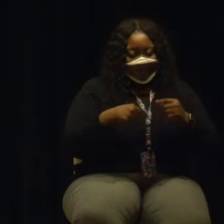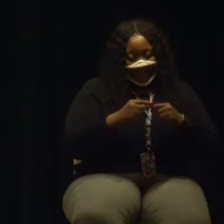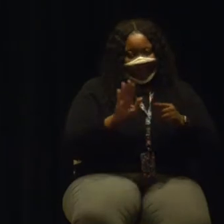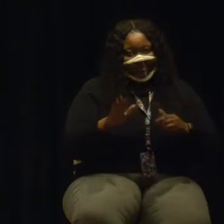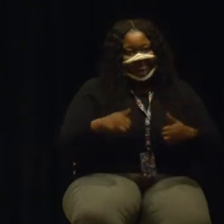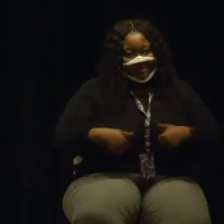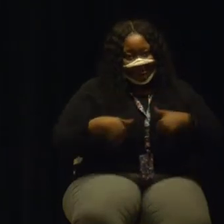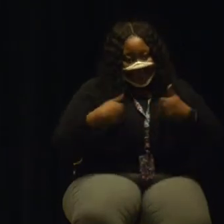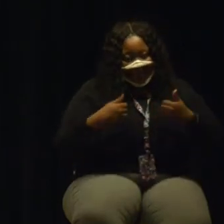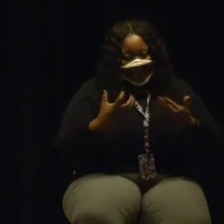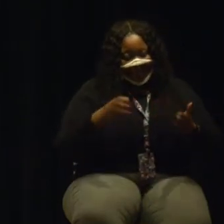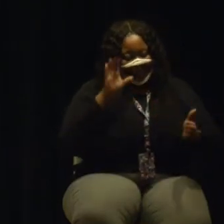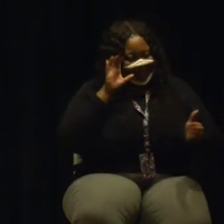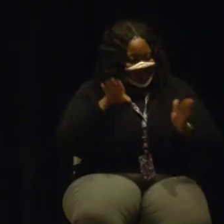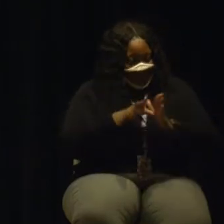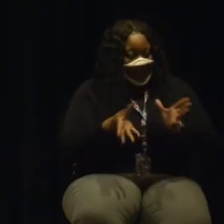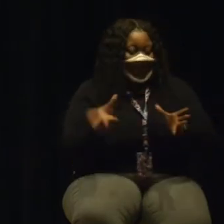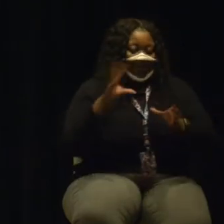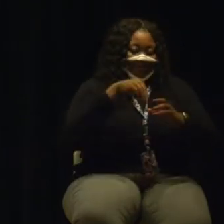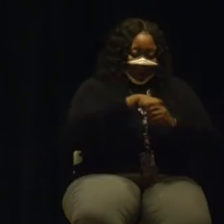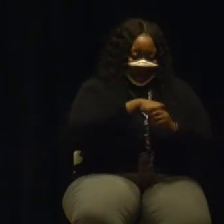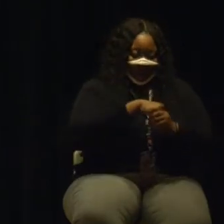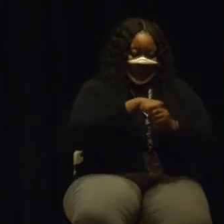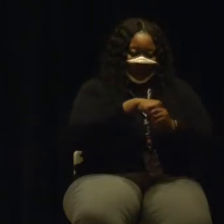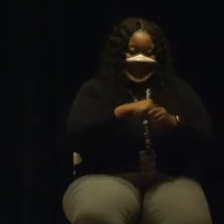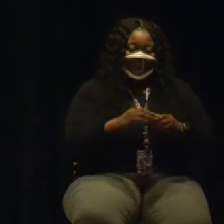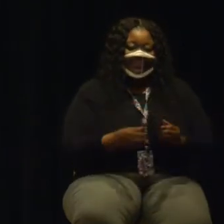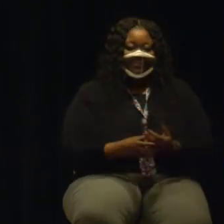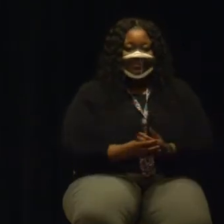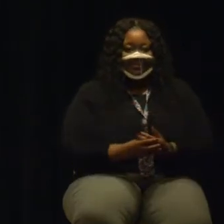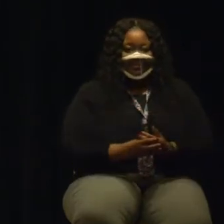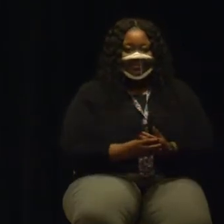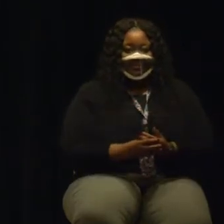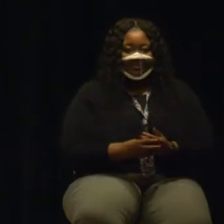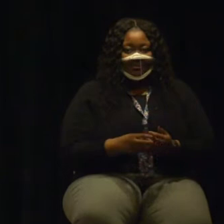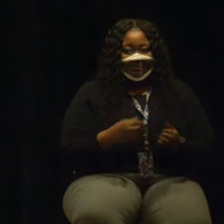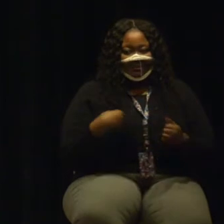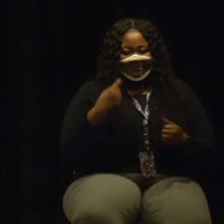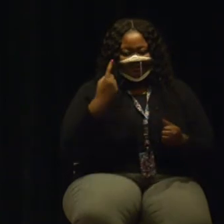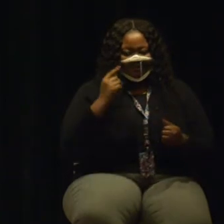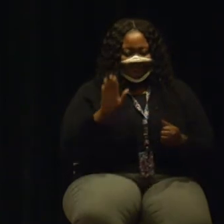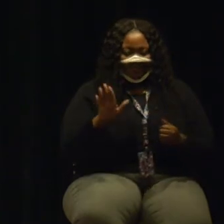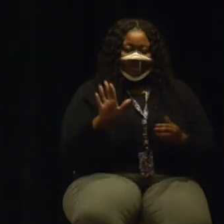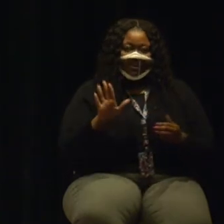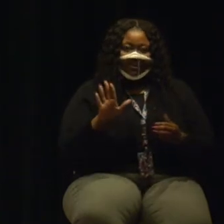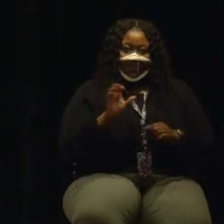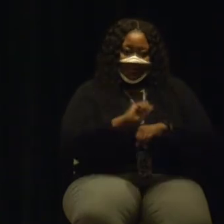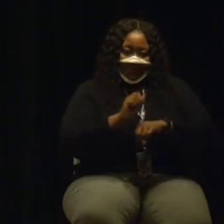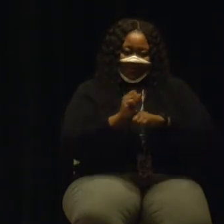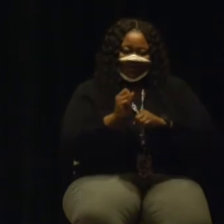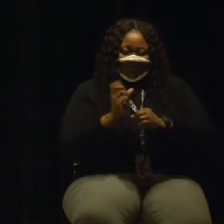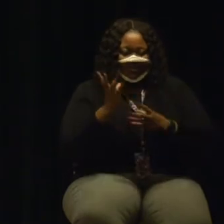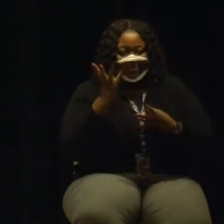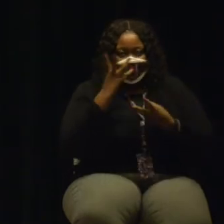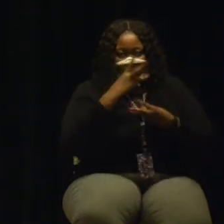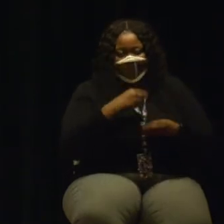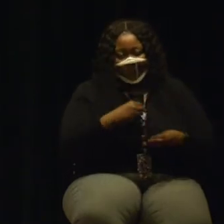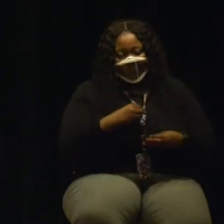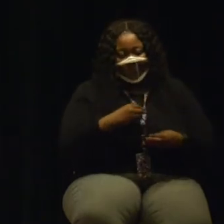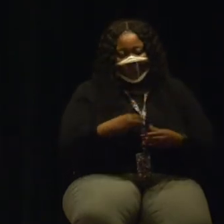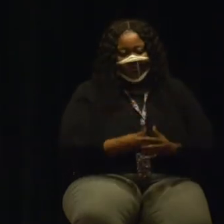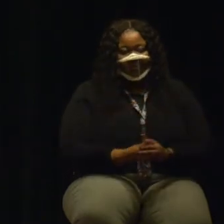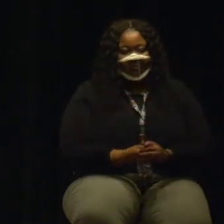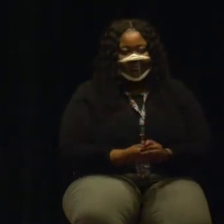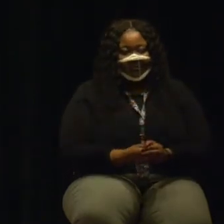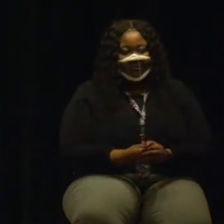portrait, and we wanted to make an art book. And I think his work is so beautiful. He held up his end, and I just hope that I did too.